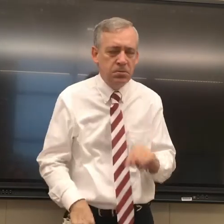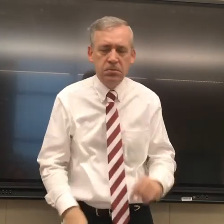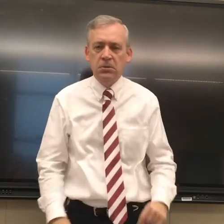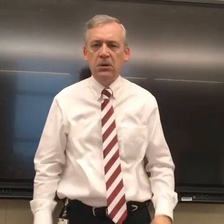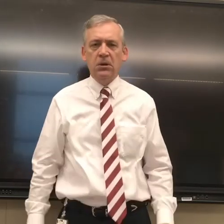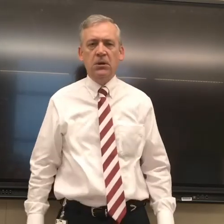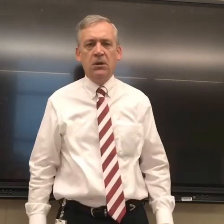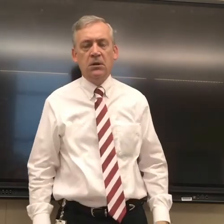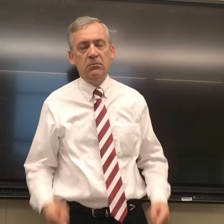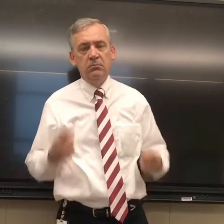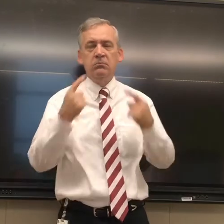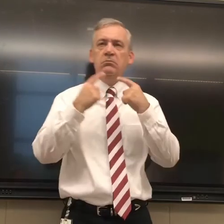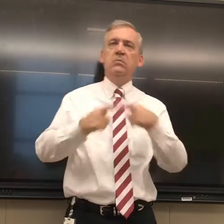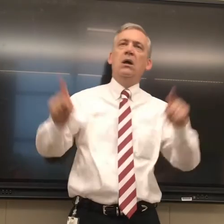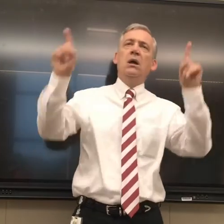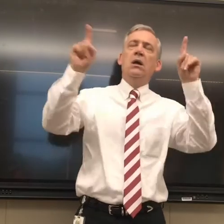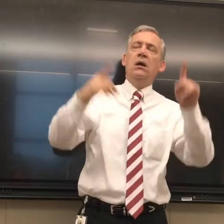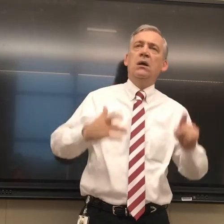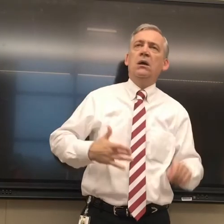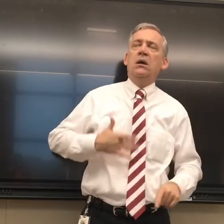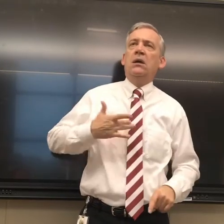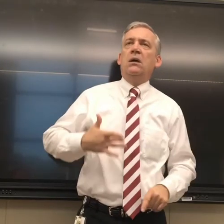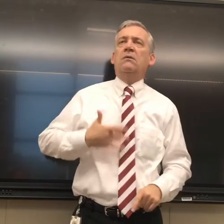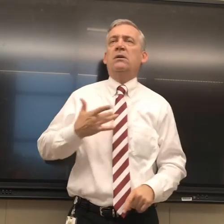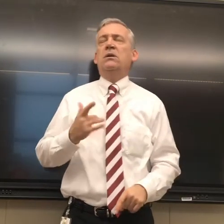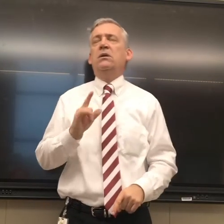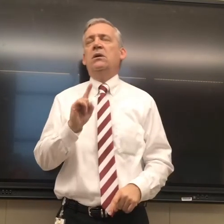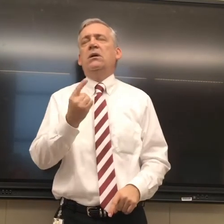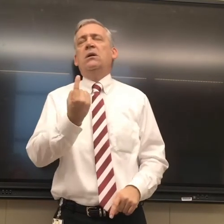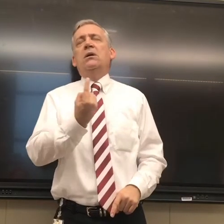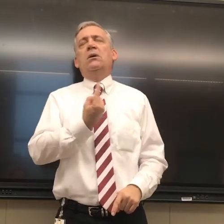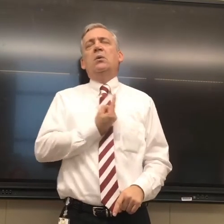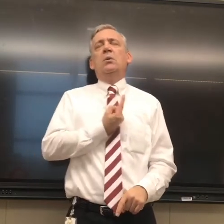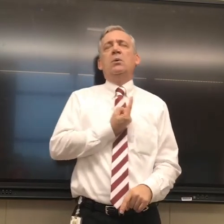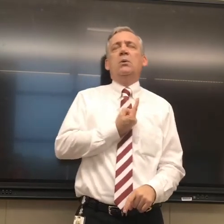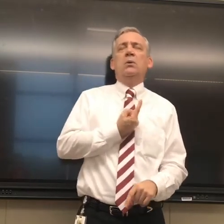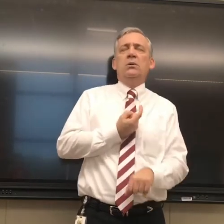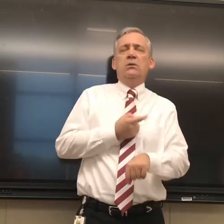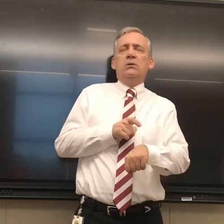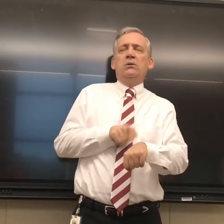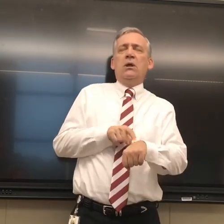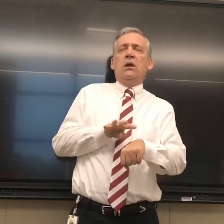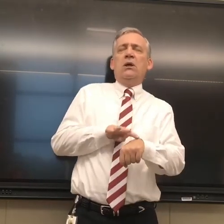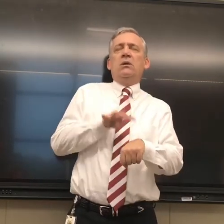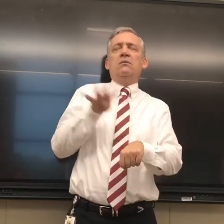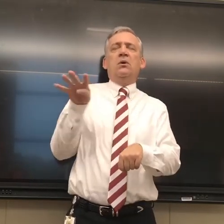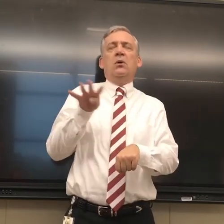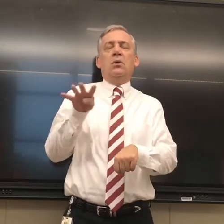And finally, feeling the terrible aloneness of 4 a.m., I decided to awaken Joey.